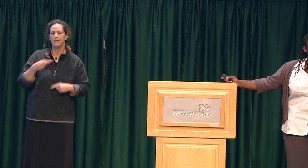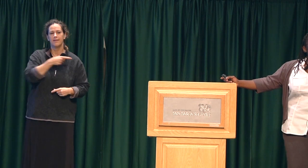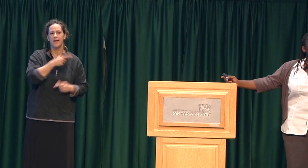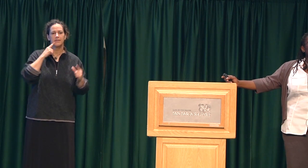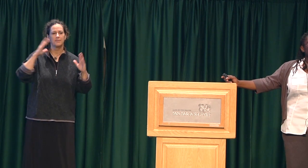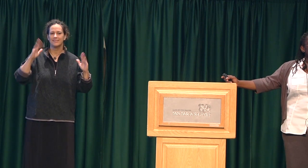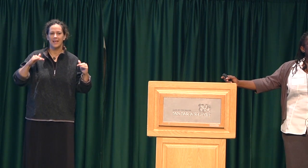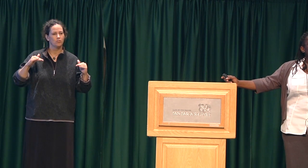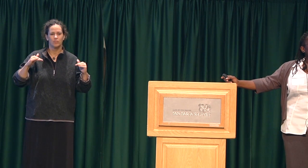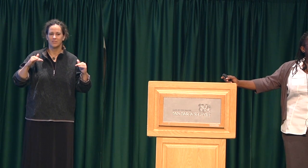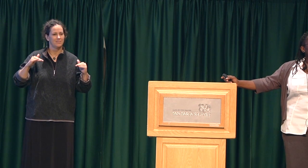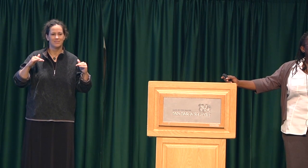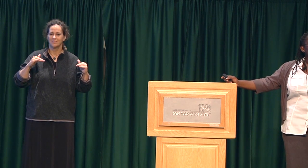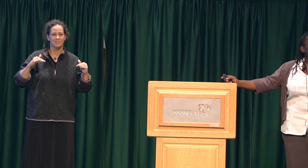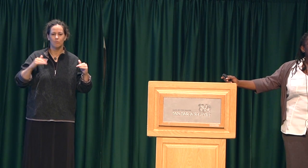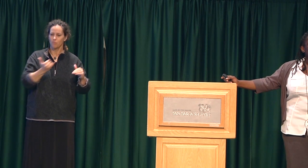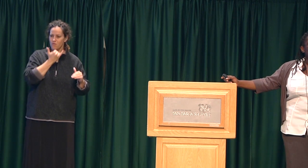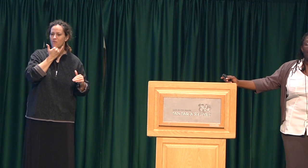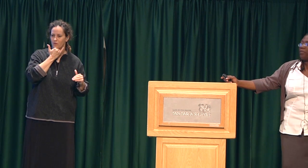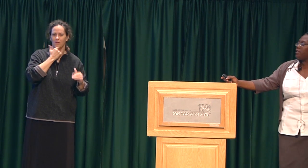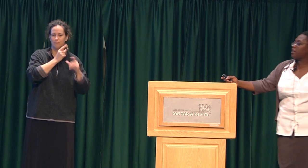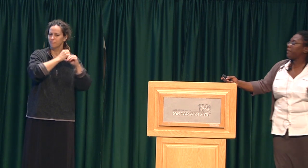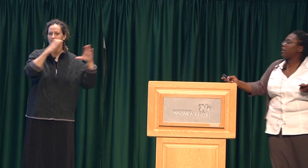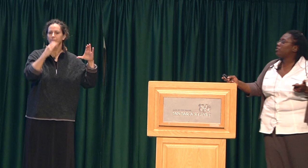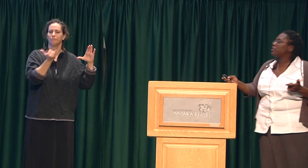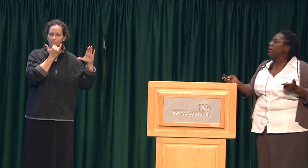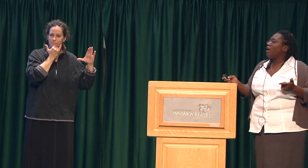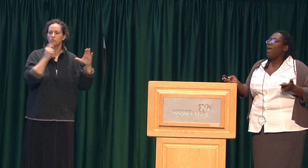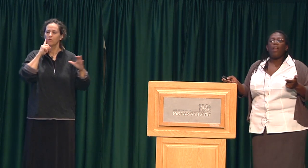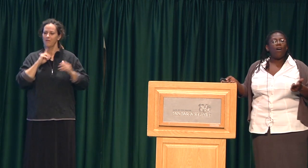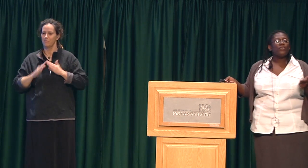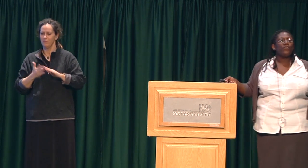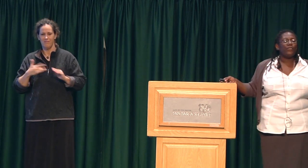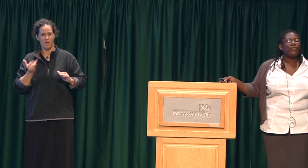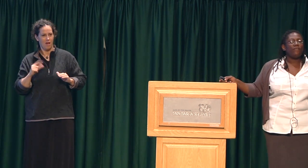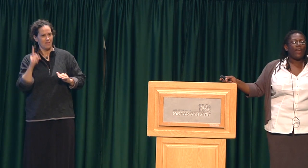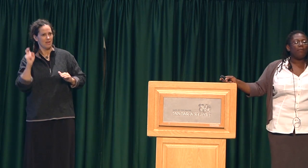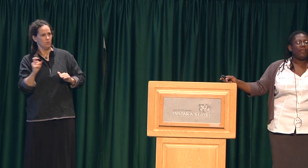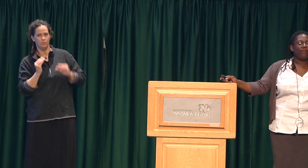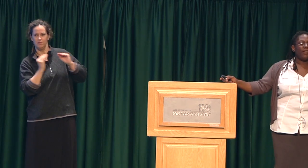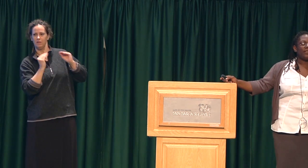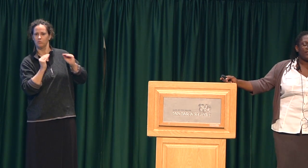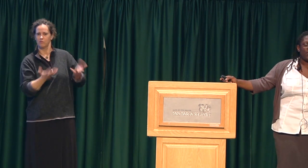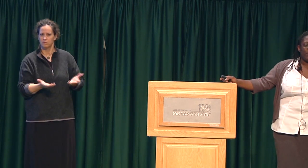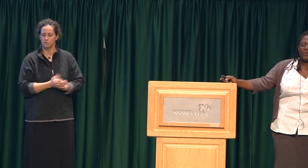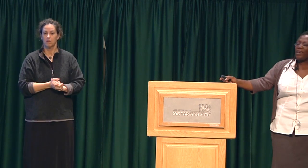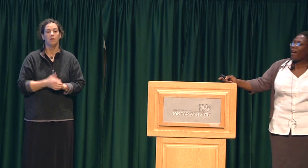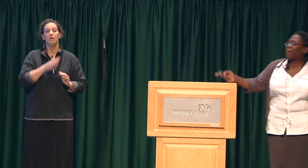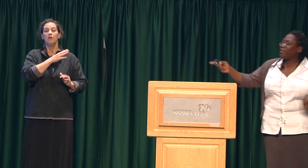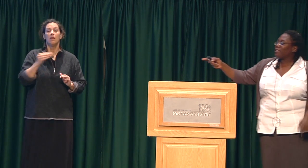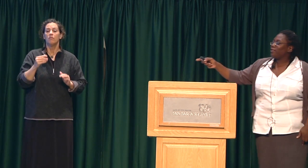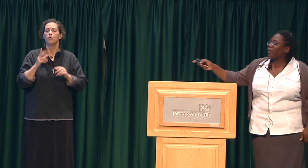expectations. So the deaf community felt like they need to be educated about these expectations. And also the use of family and friends as